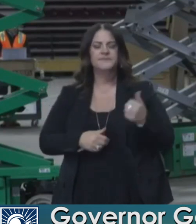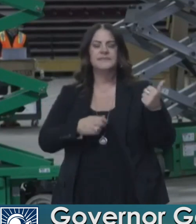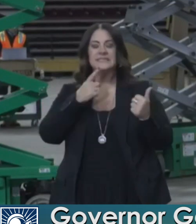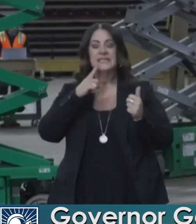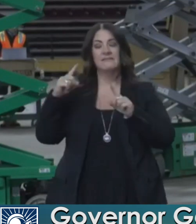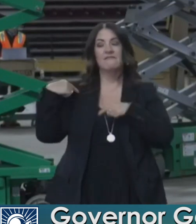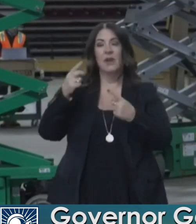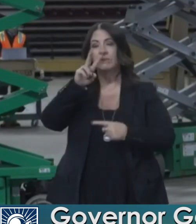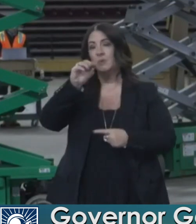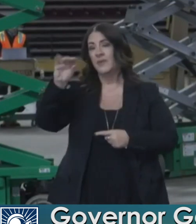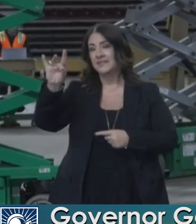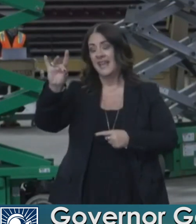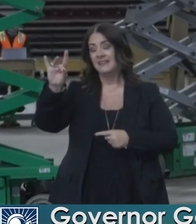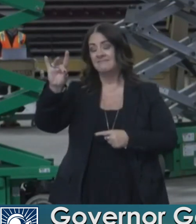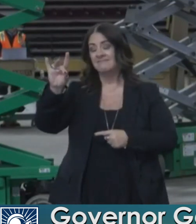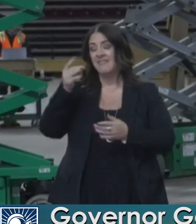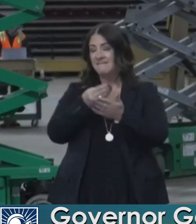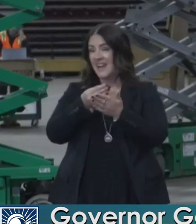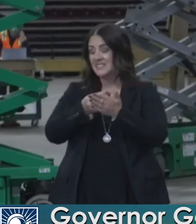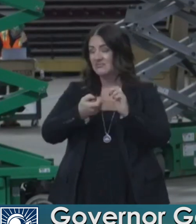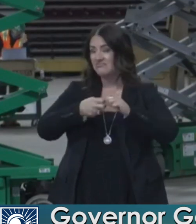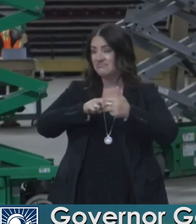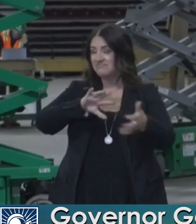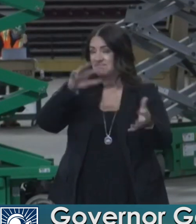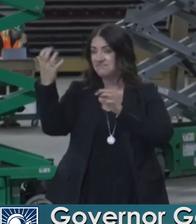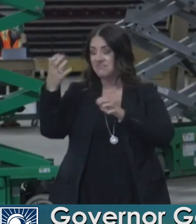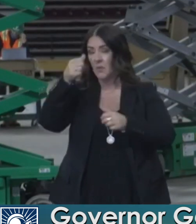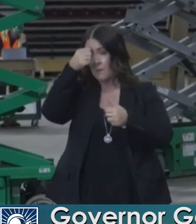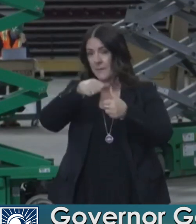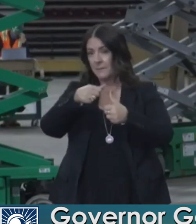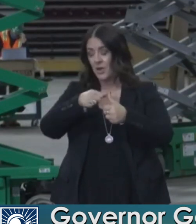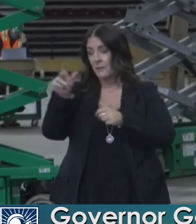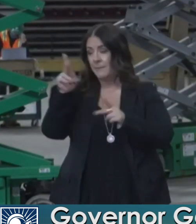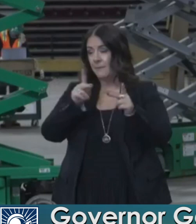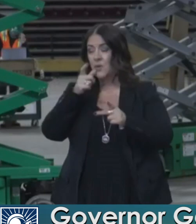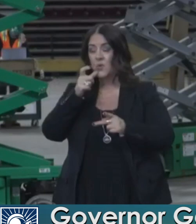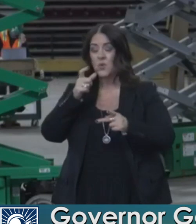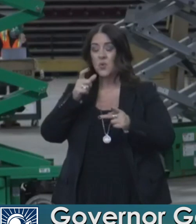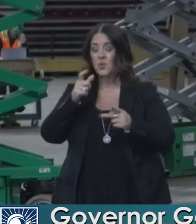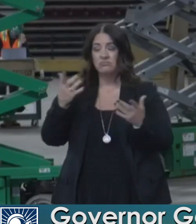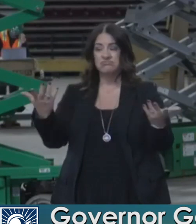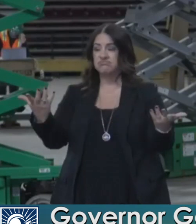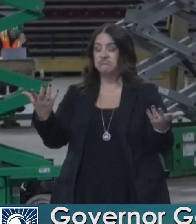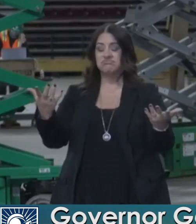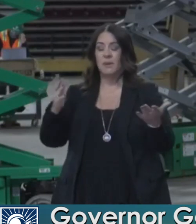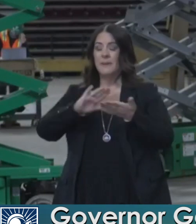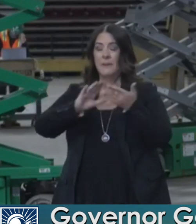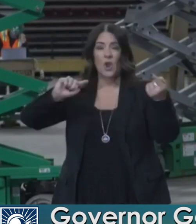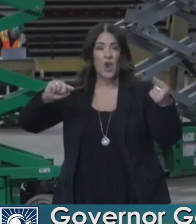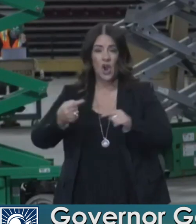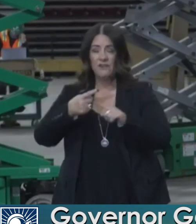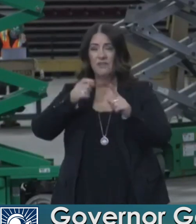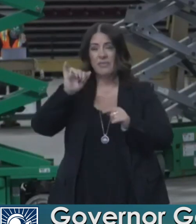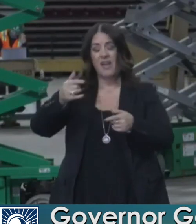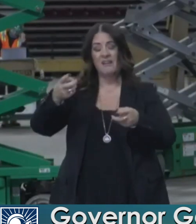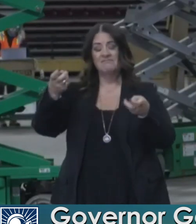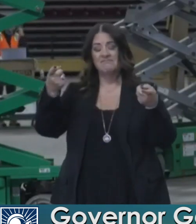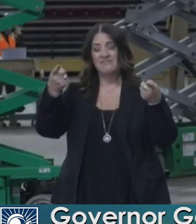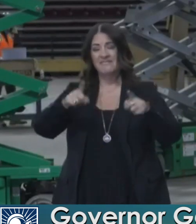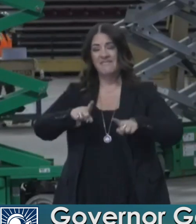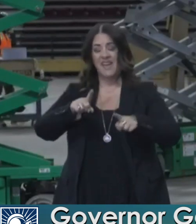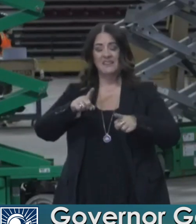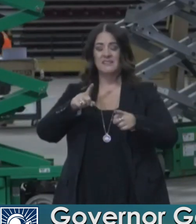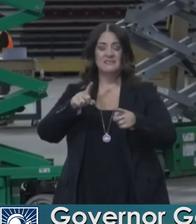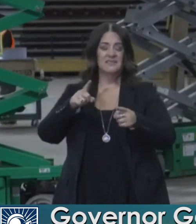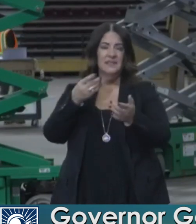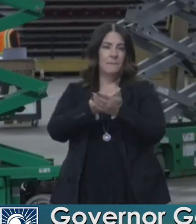2008 financial crisis that never fully recovered, and to protect individuals that are most in need. Let's